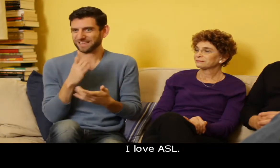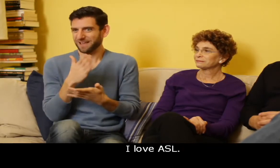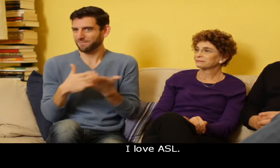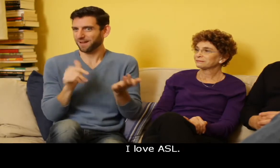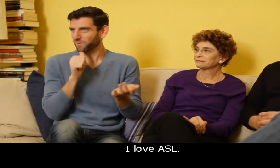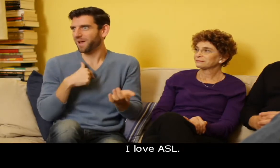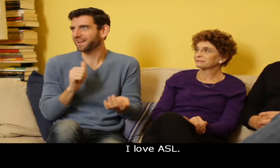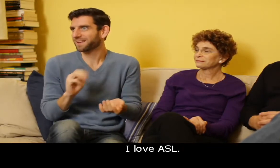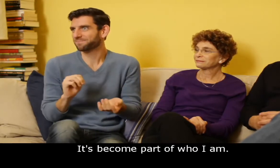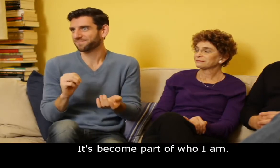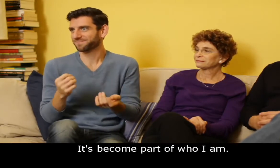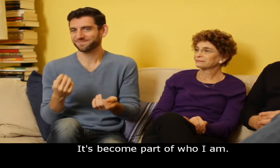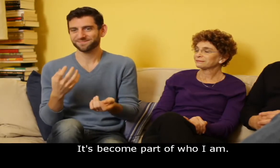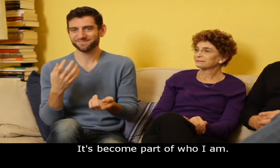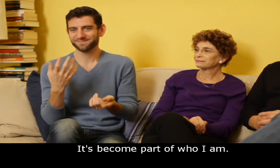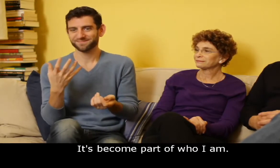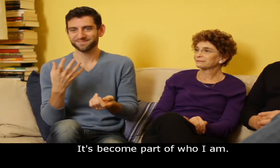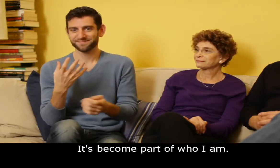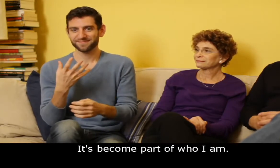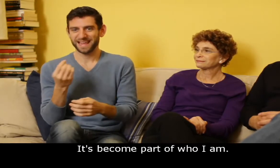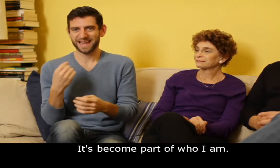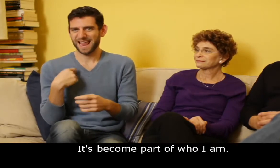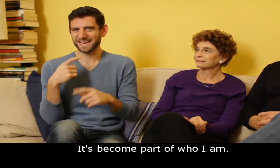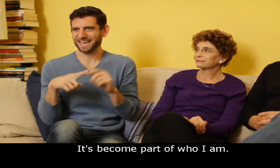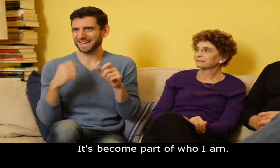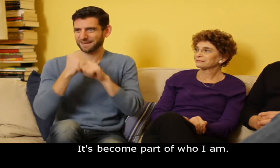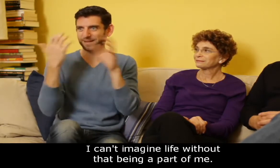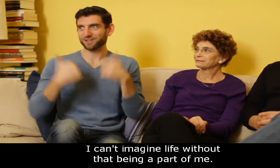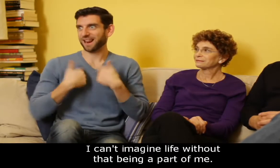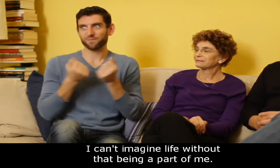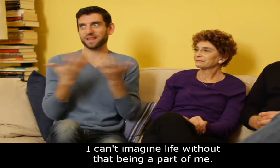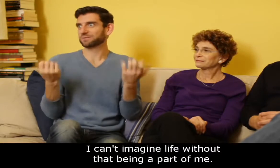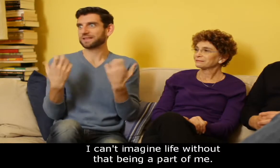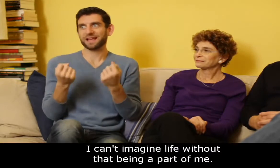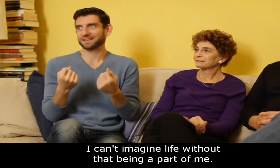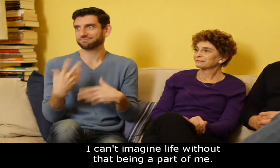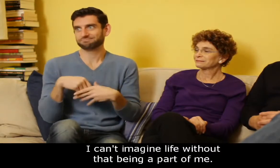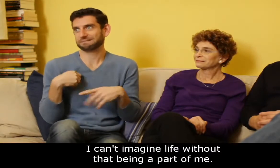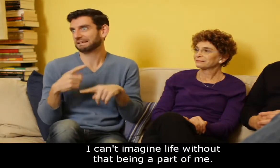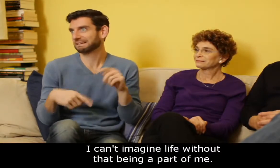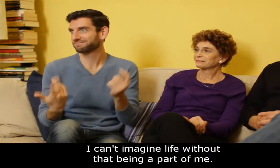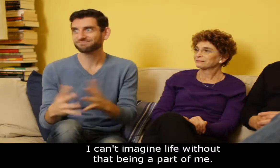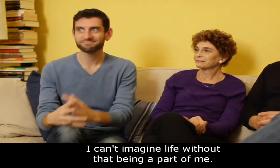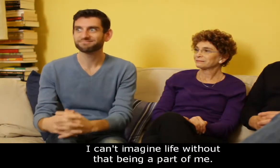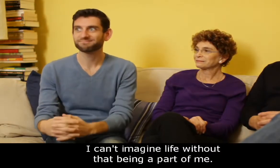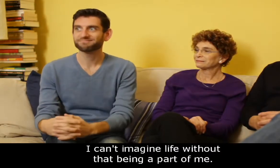language. It's become part of who I am. I can't imagine life without it. I couldn't.